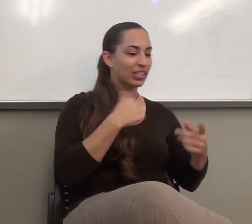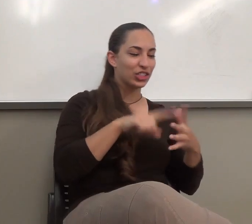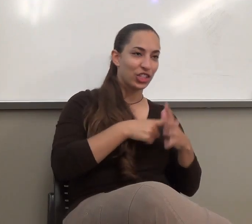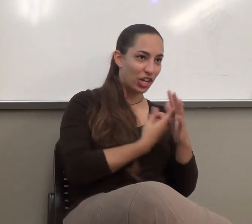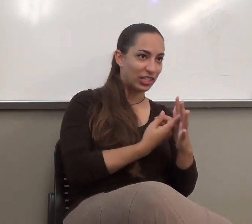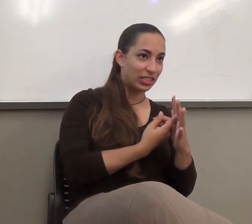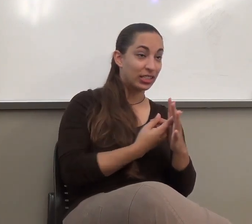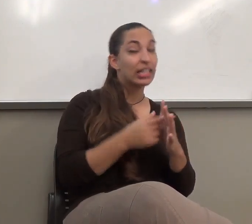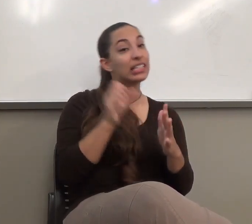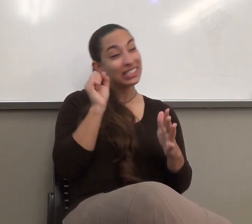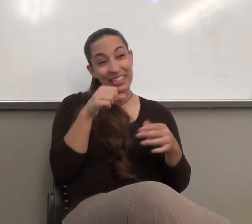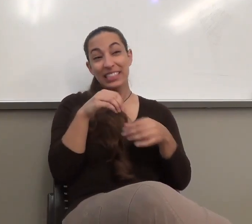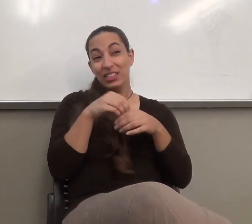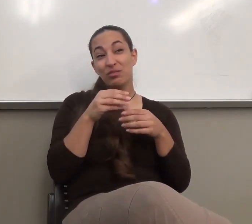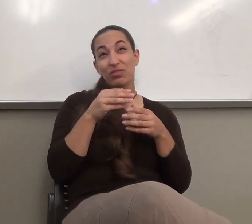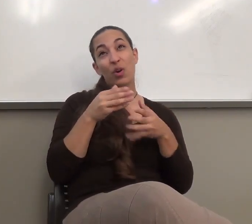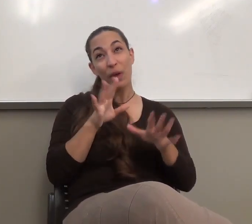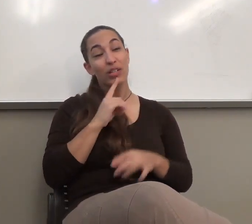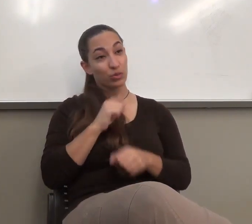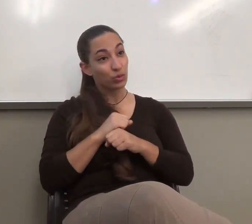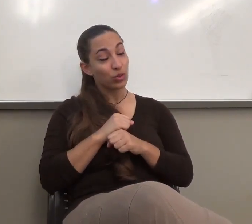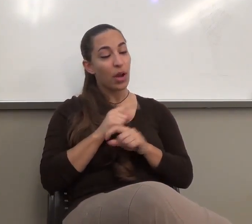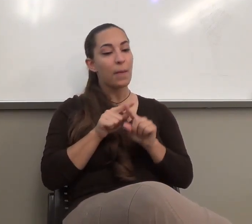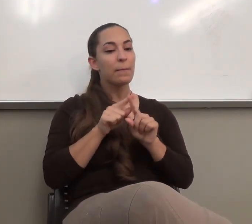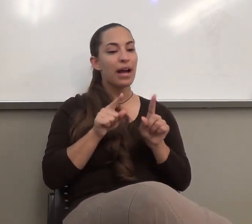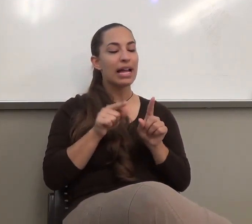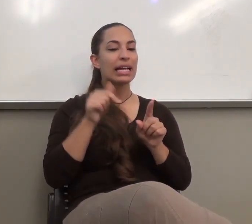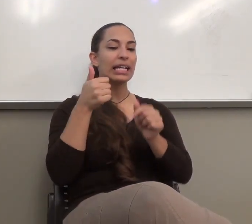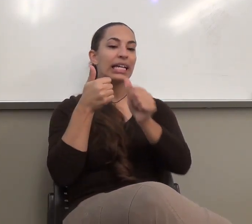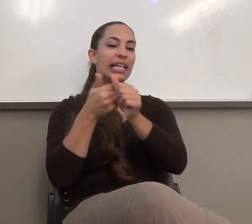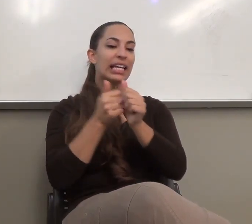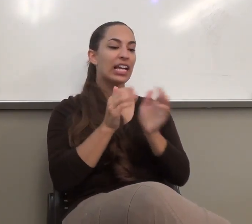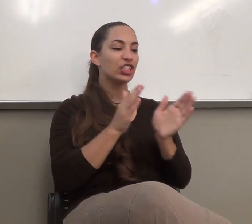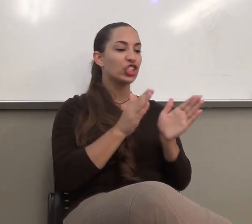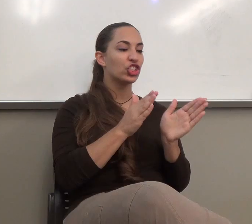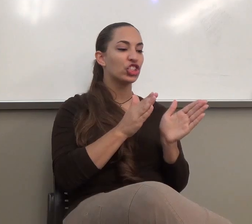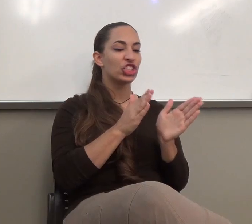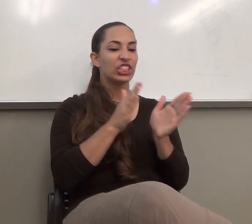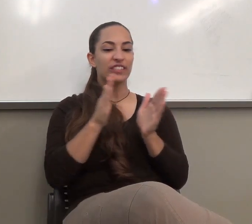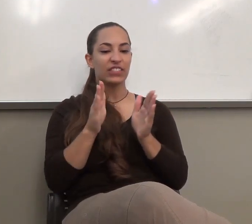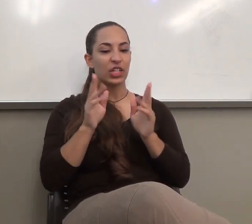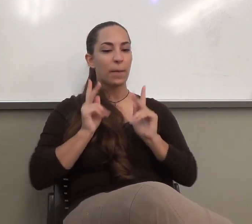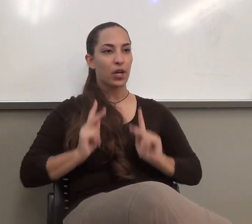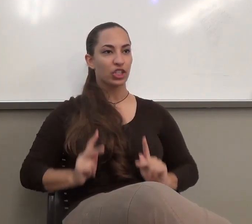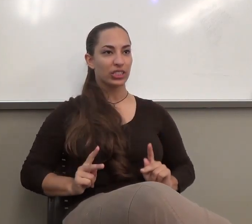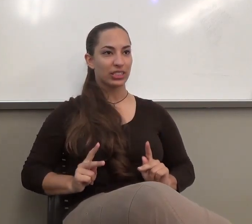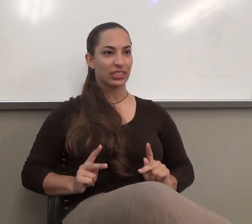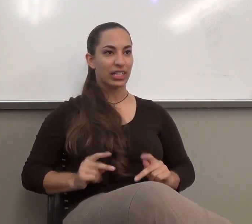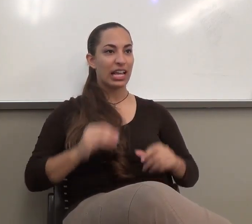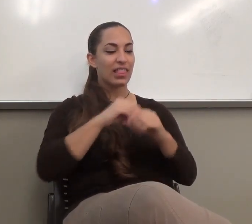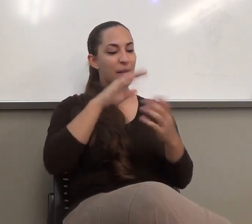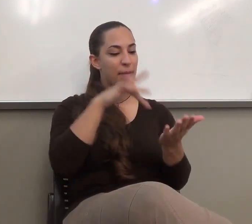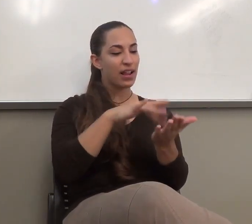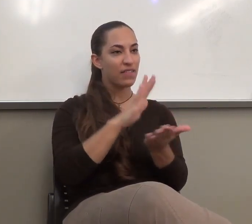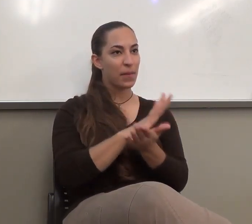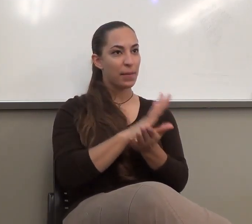a way he had, but he had shifted person in the middle of the paper. It started out saying,